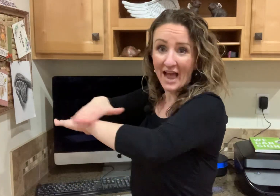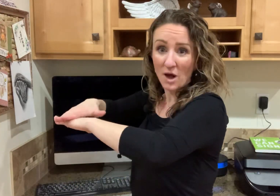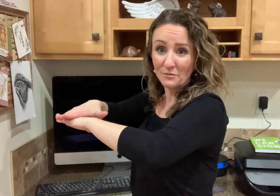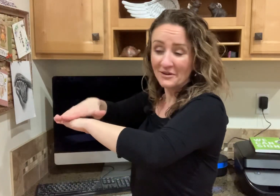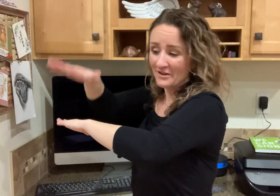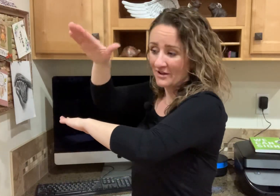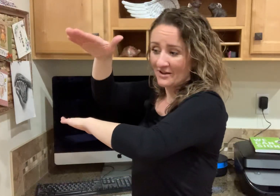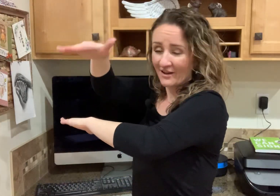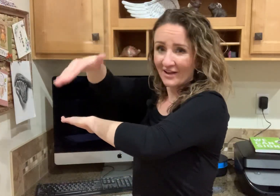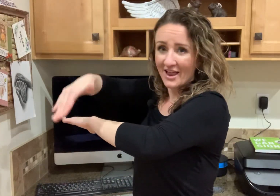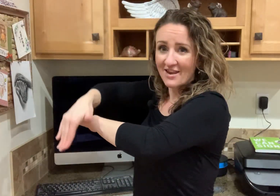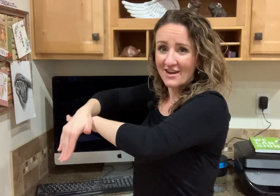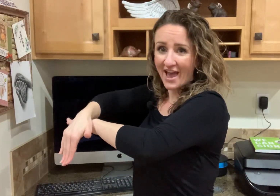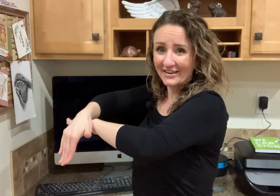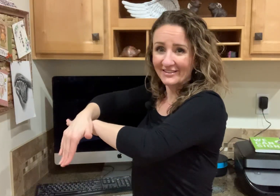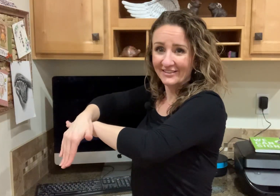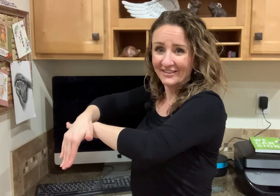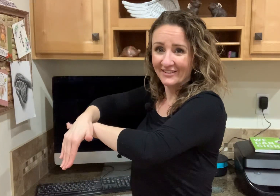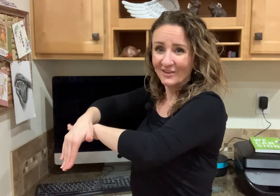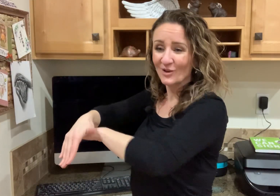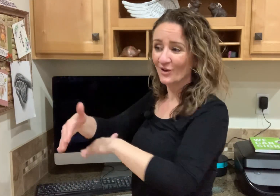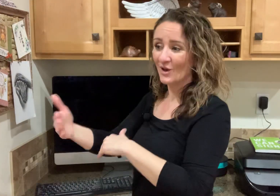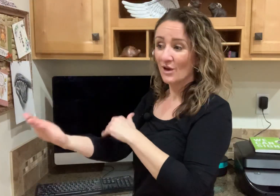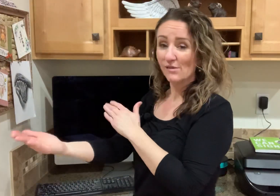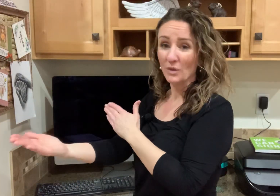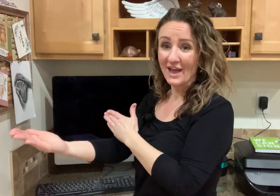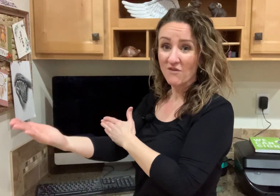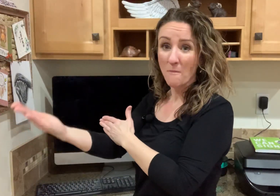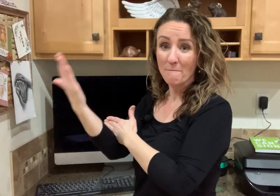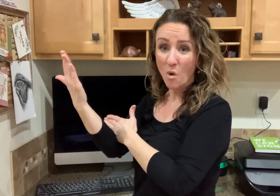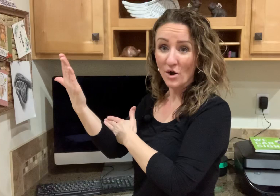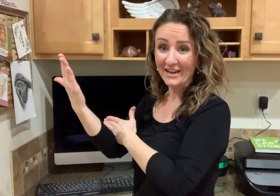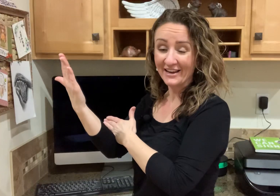down. Night. So we have morning,